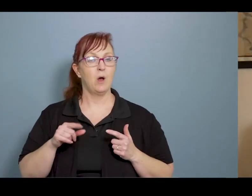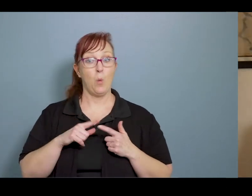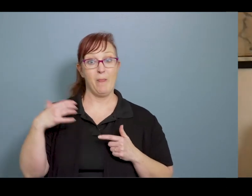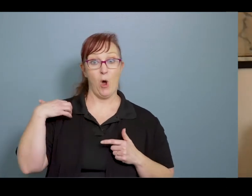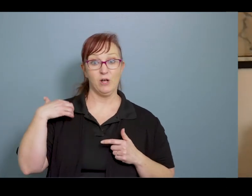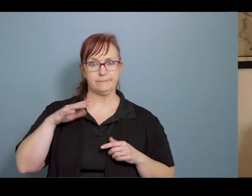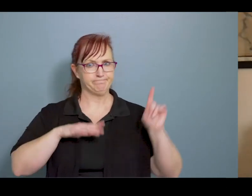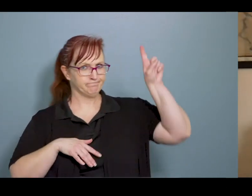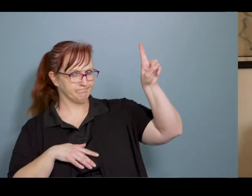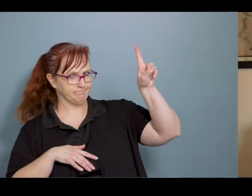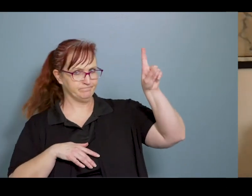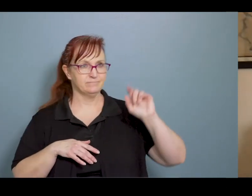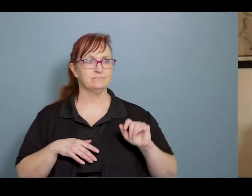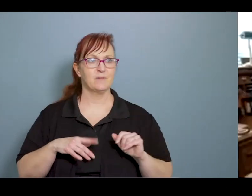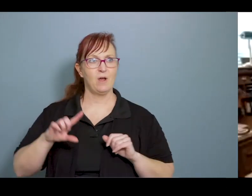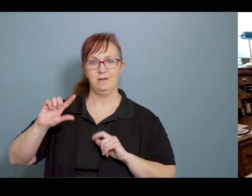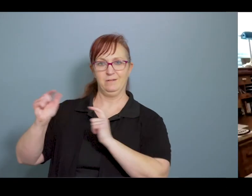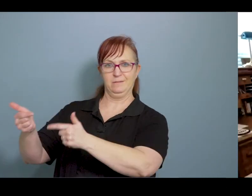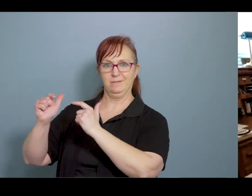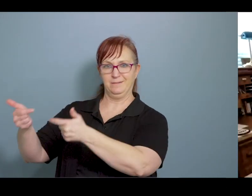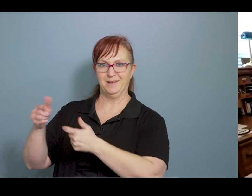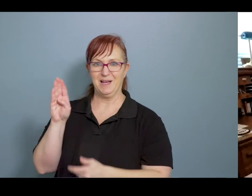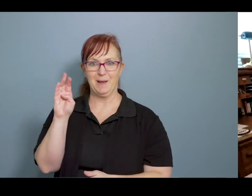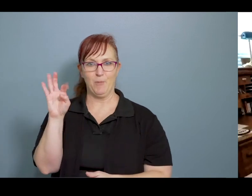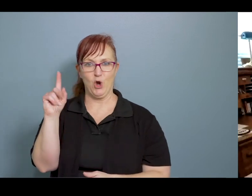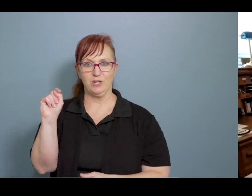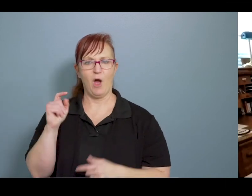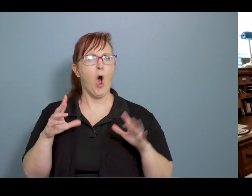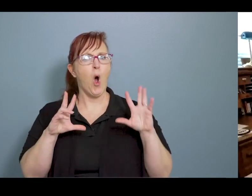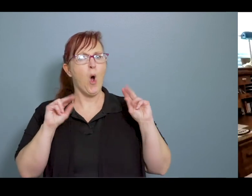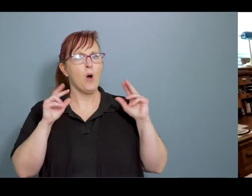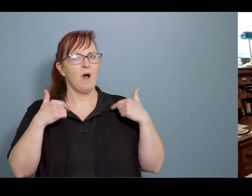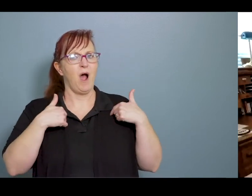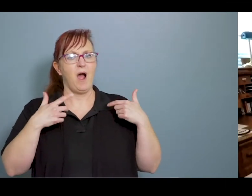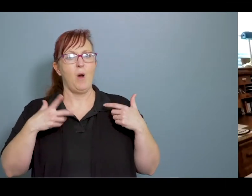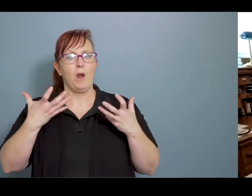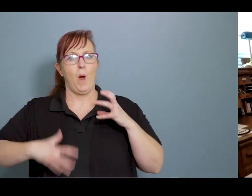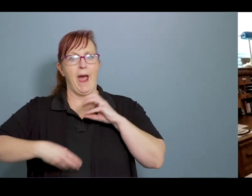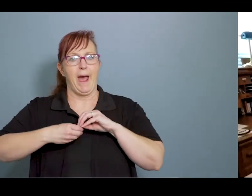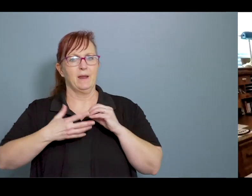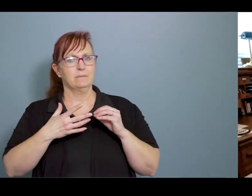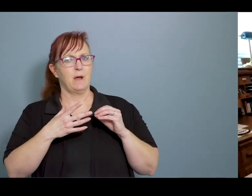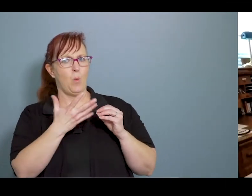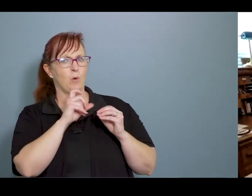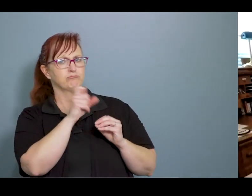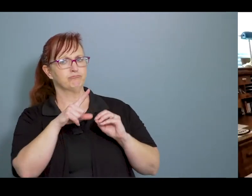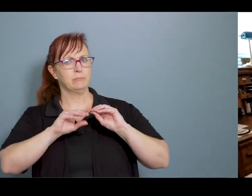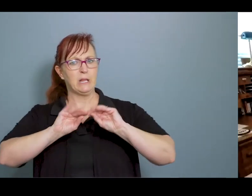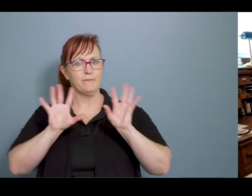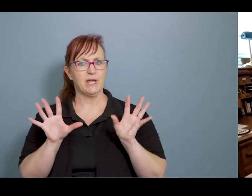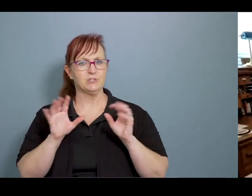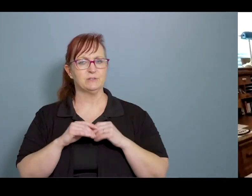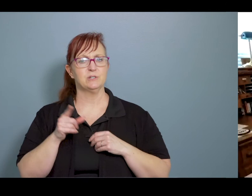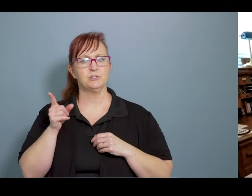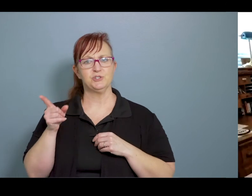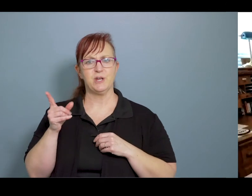first, and then he'll throw it to you. No, I'll give it to Mark I'll give it to Craig right away. But Mark, I just want clarification. Christy